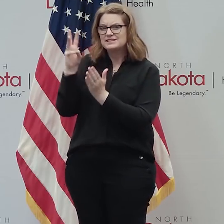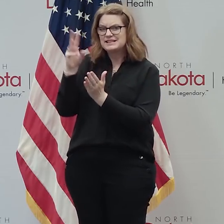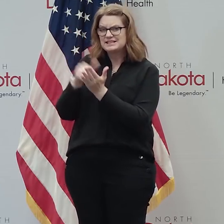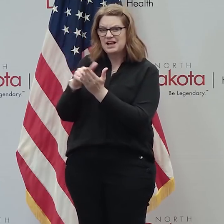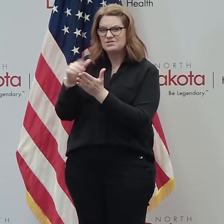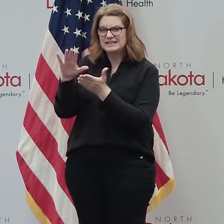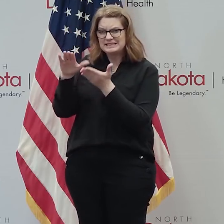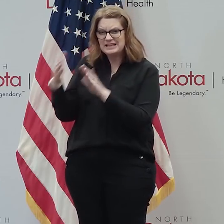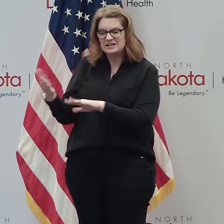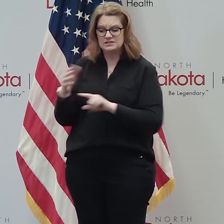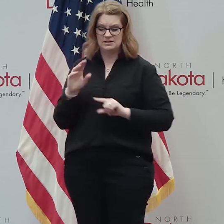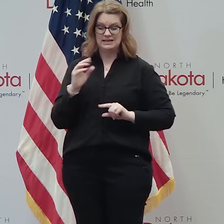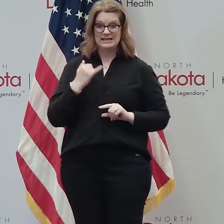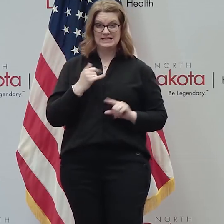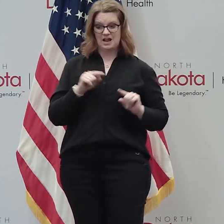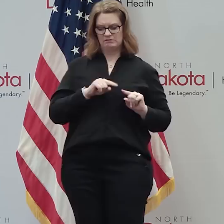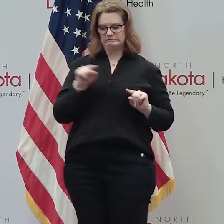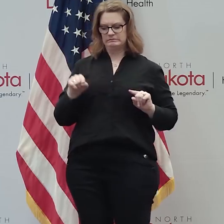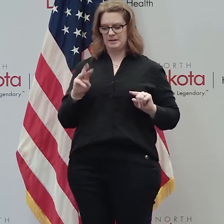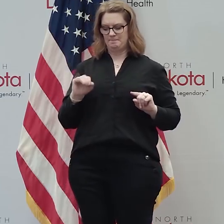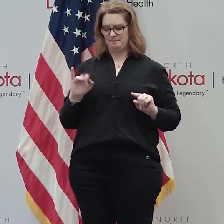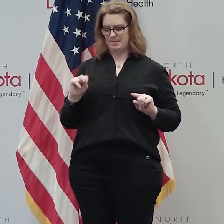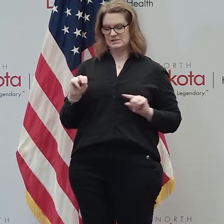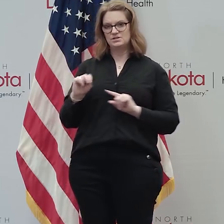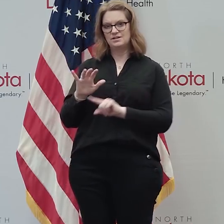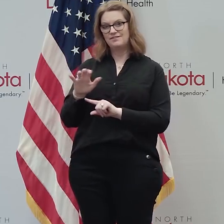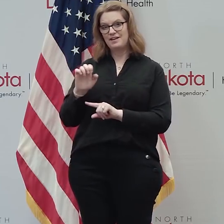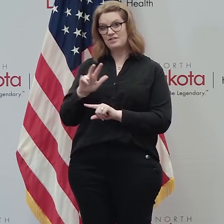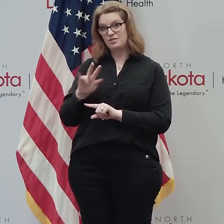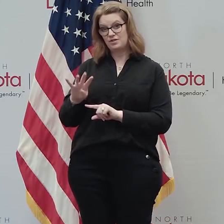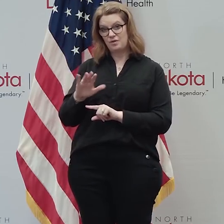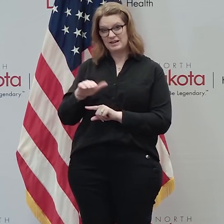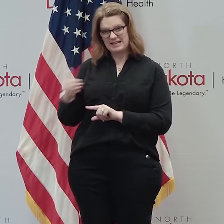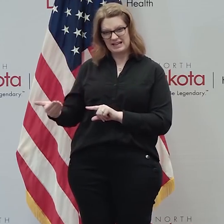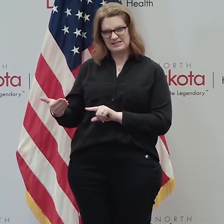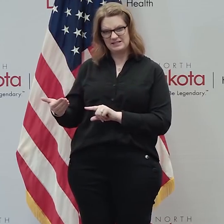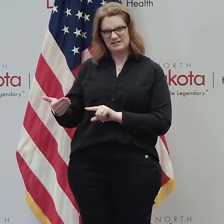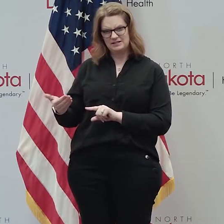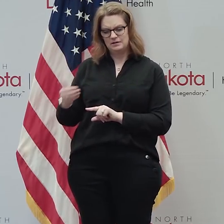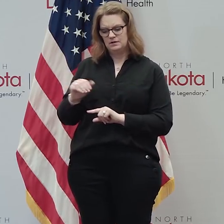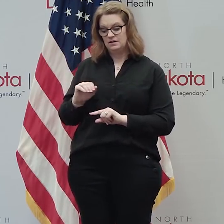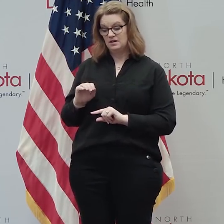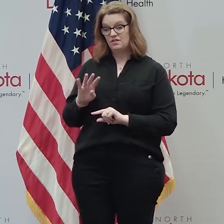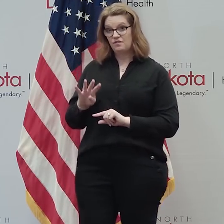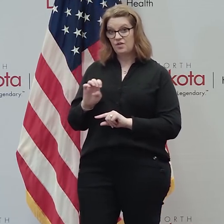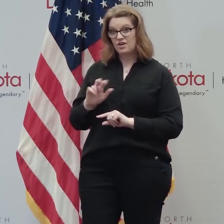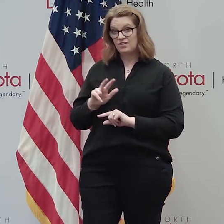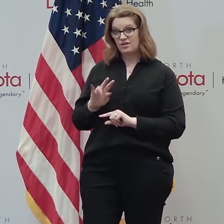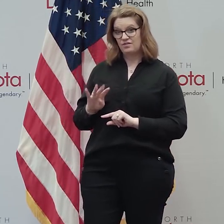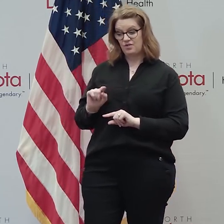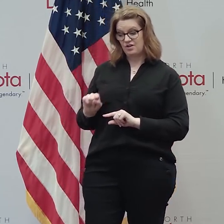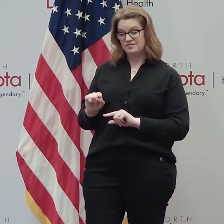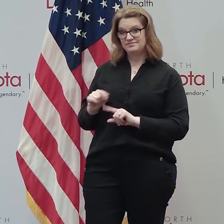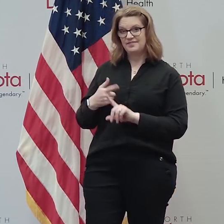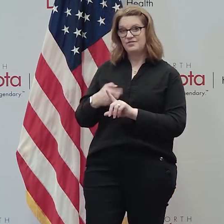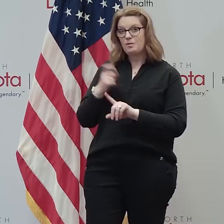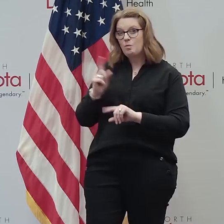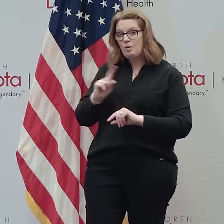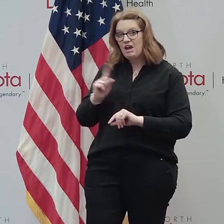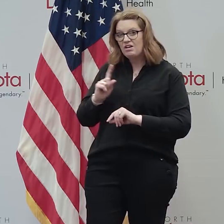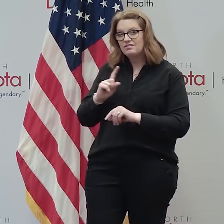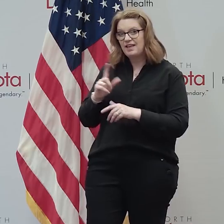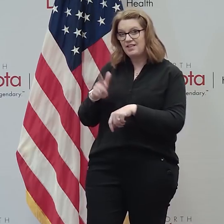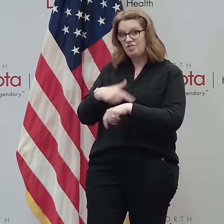state. Minnesota right next door at 534 deaths, with 434 of those being in long-term